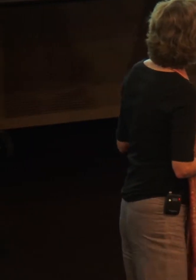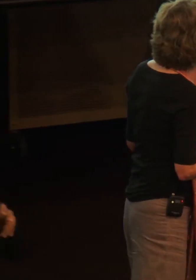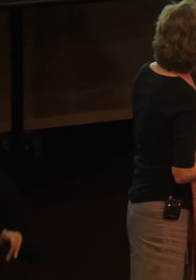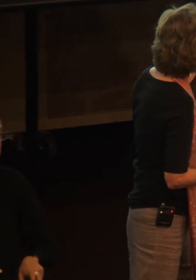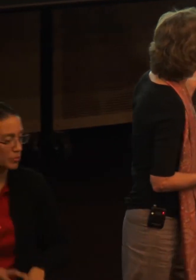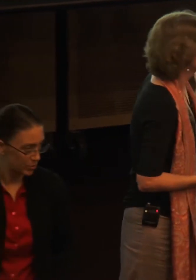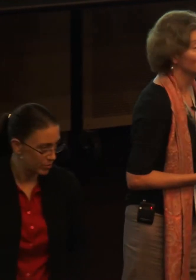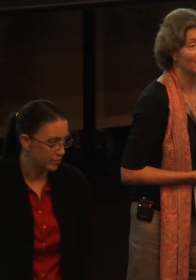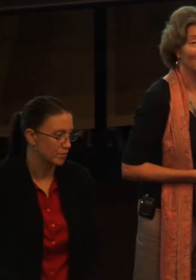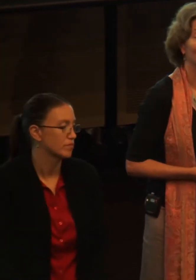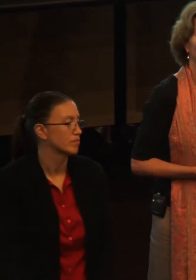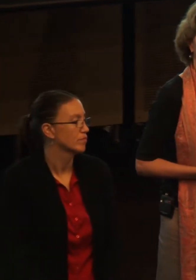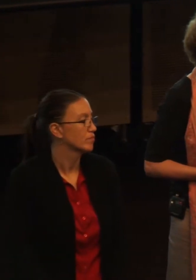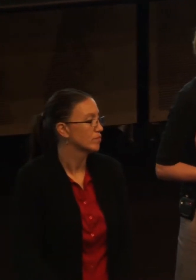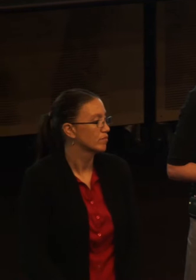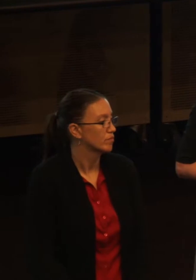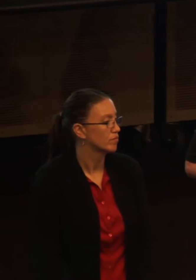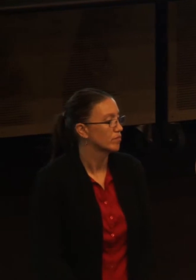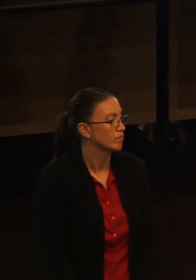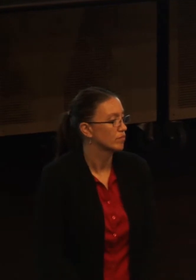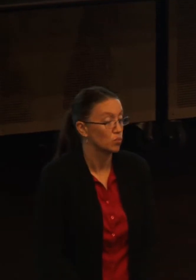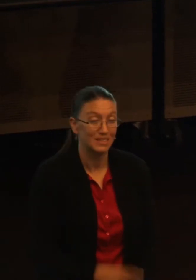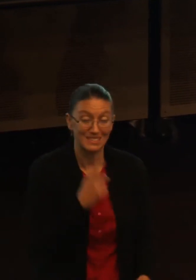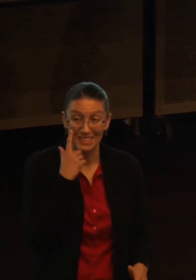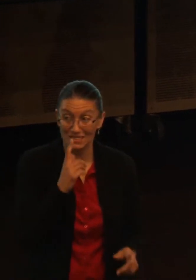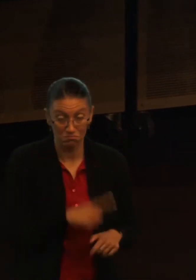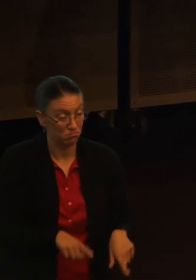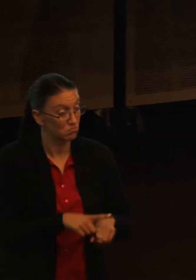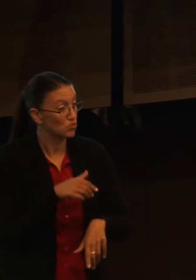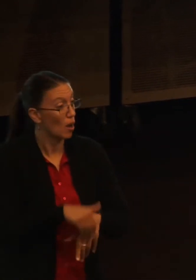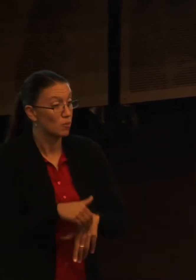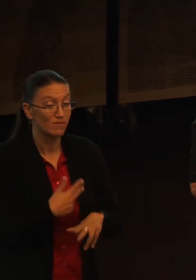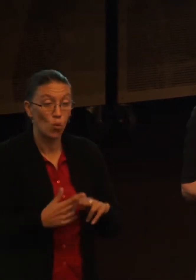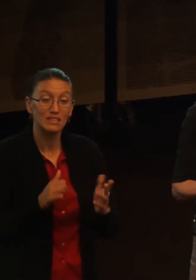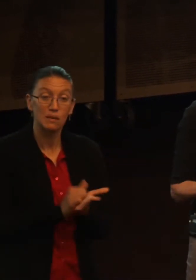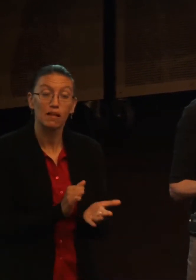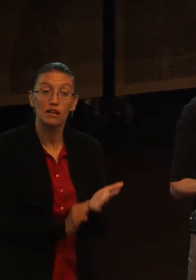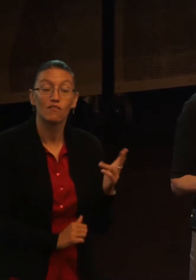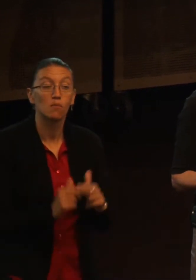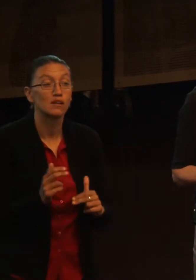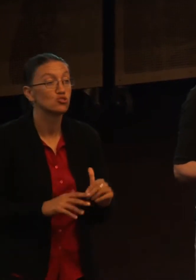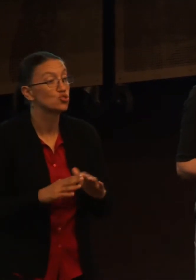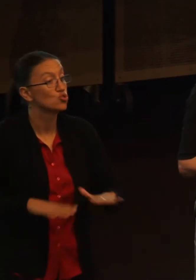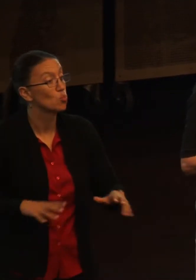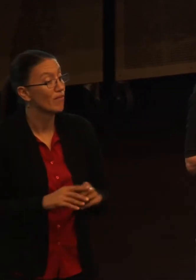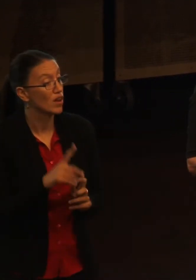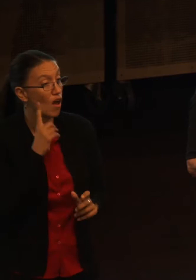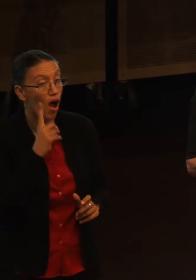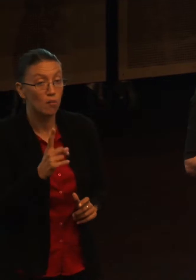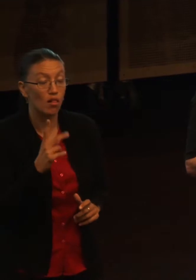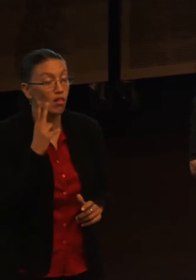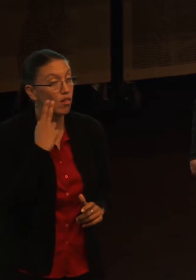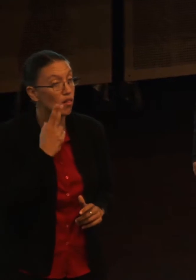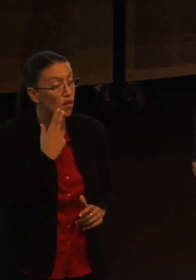So to the extent that we see that these are problems for typically developing children as well, with normal hearing, this